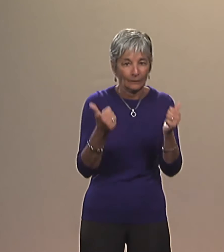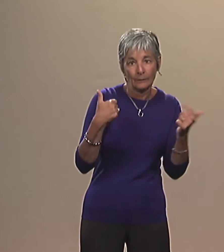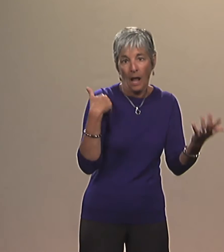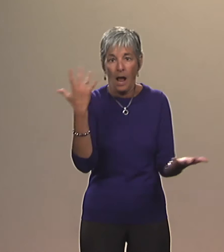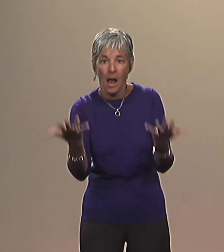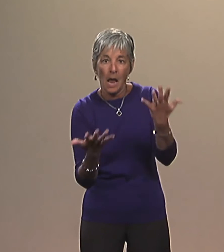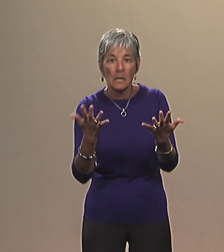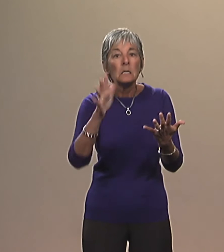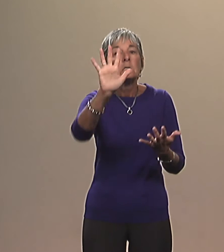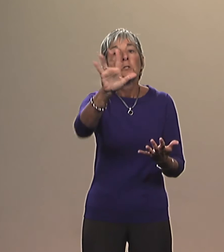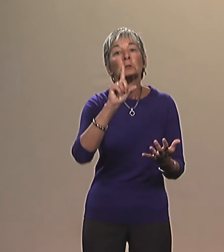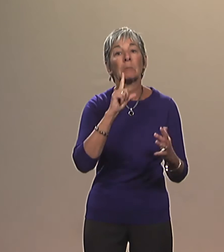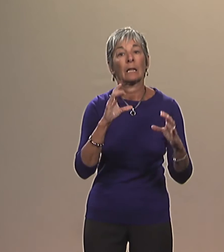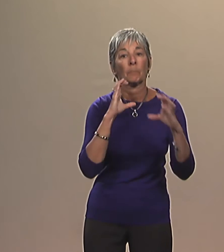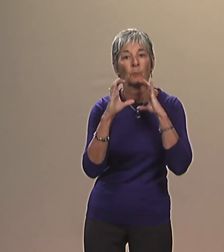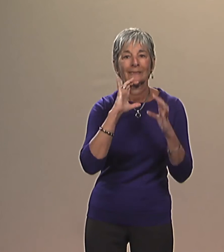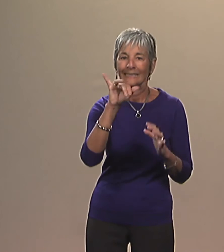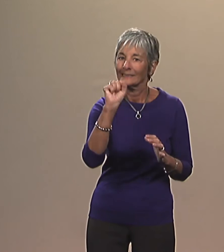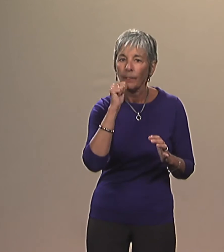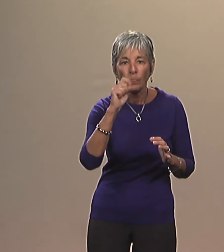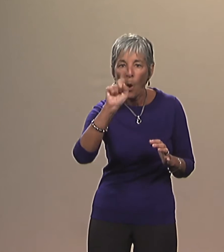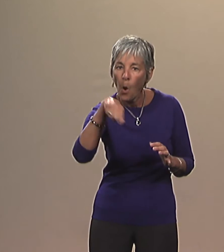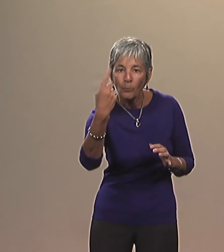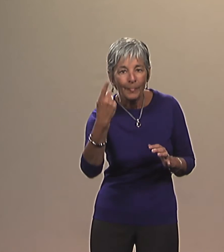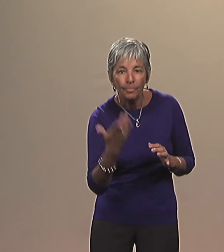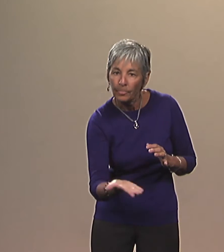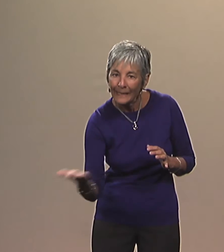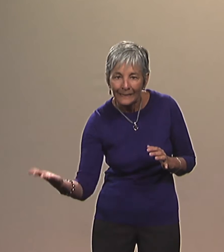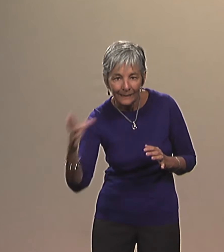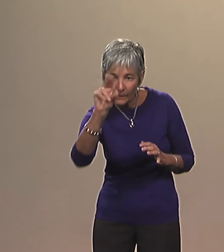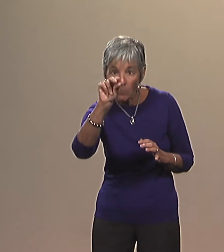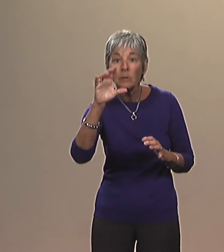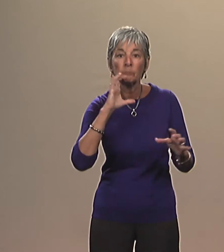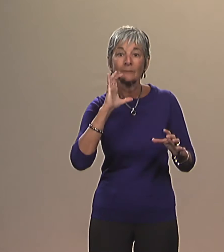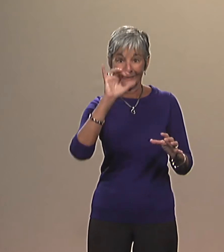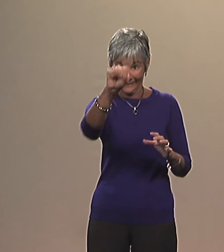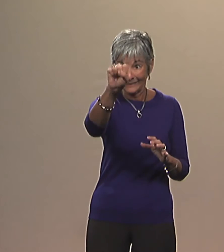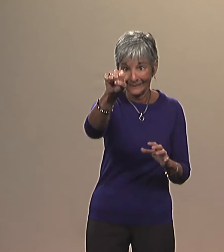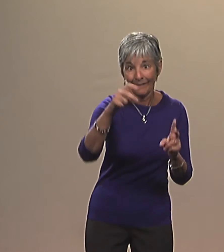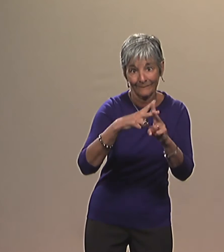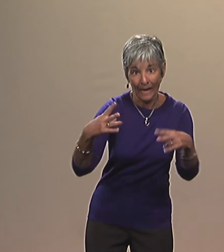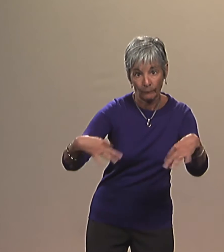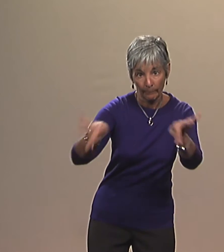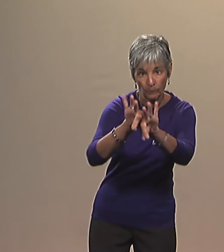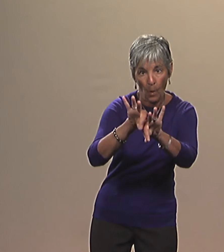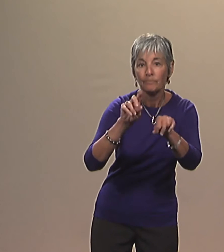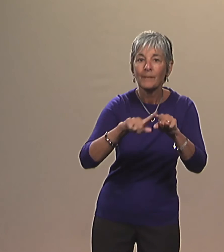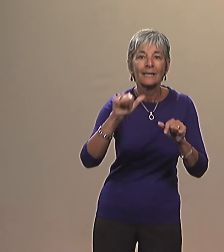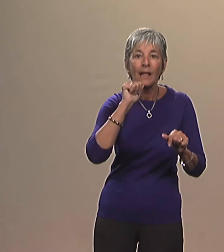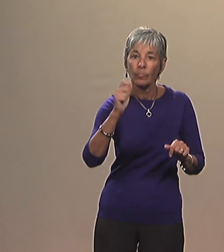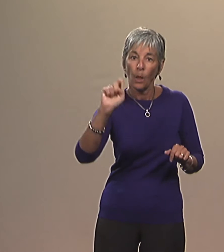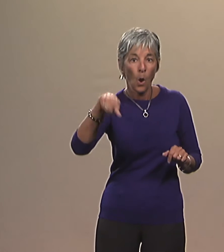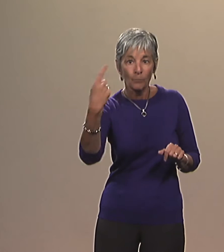oral methods, but communication is not the only thing. Yes, communication is important, but it's not the only